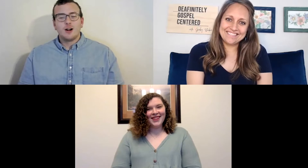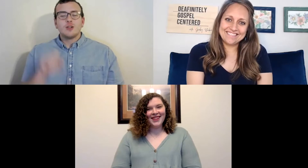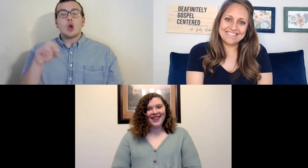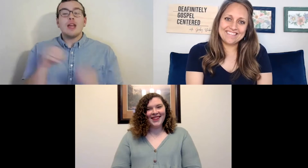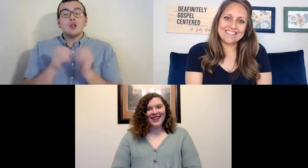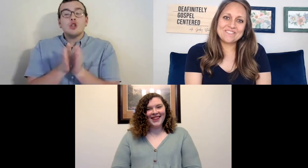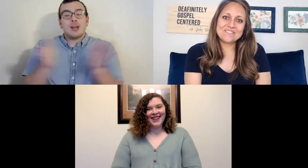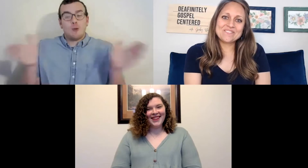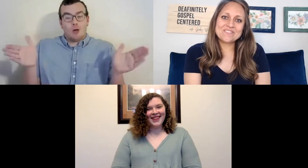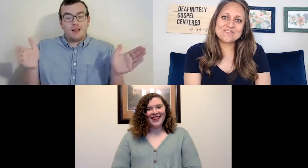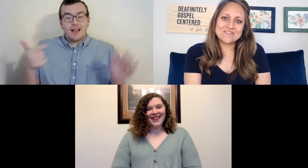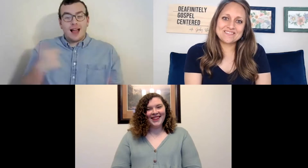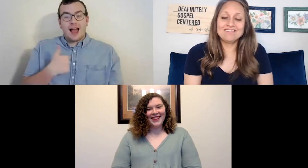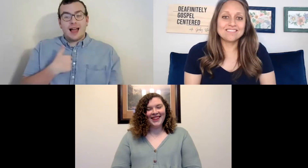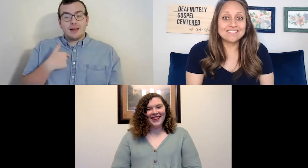general,